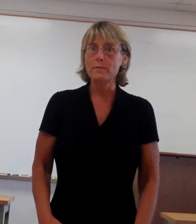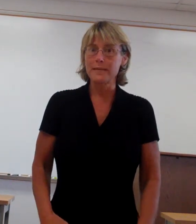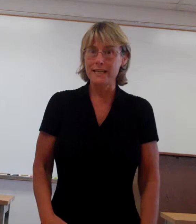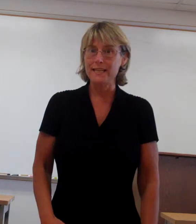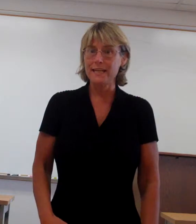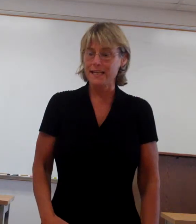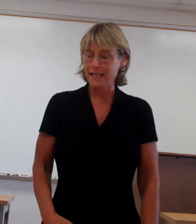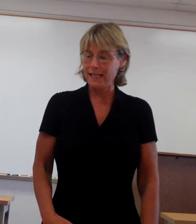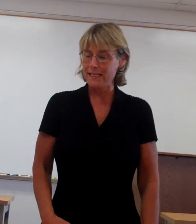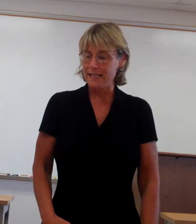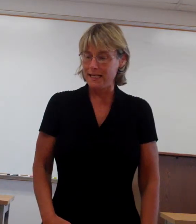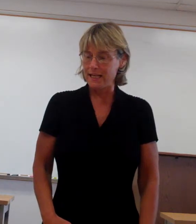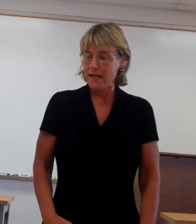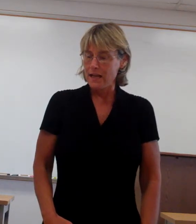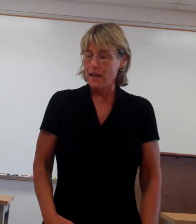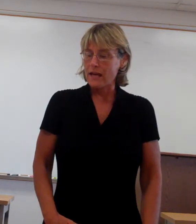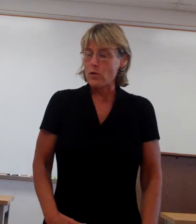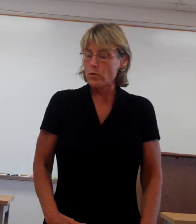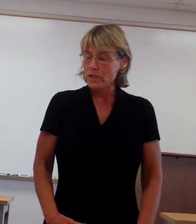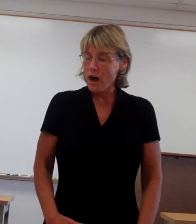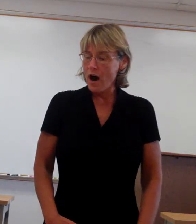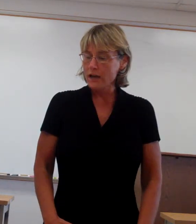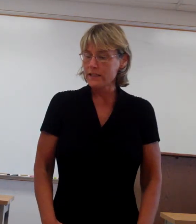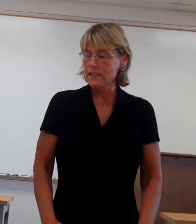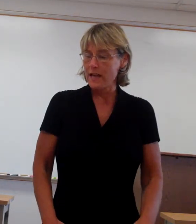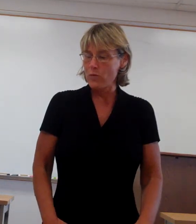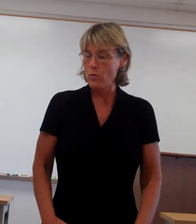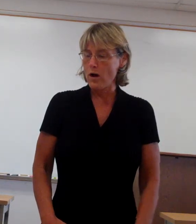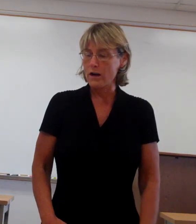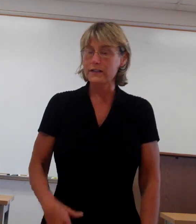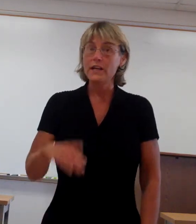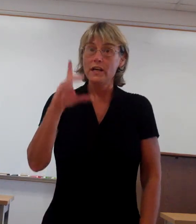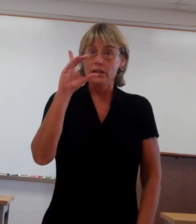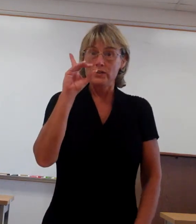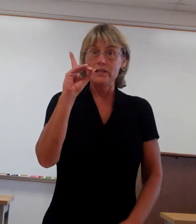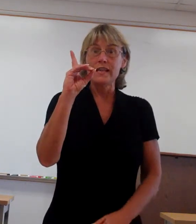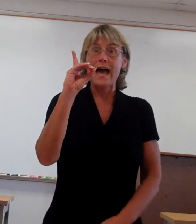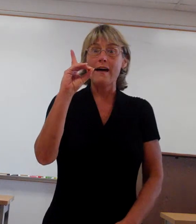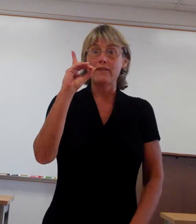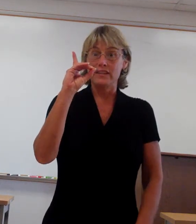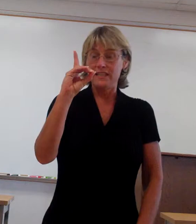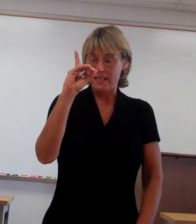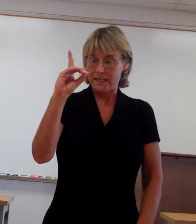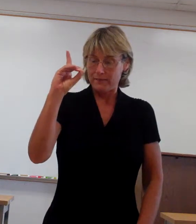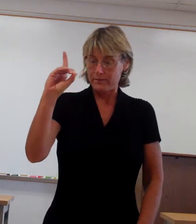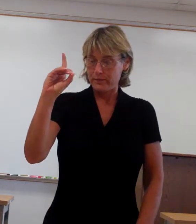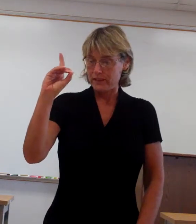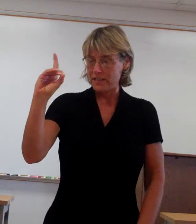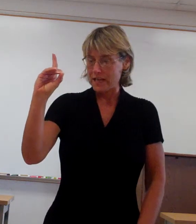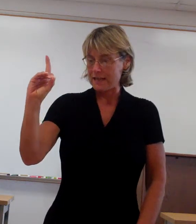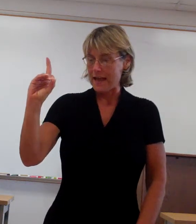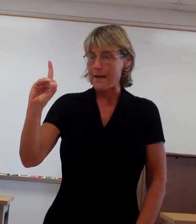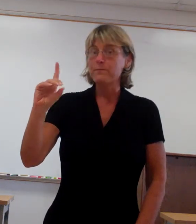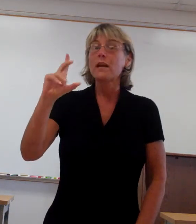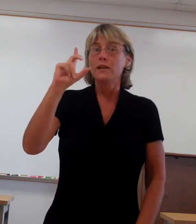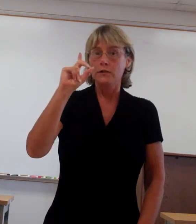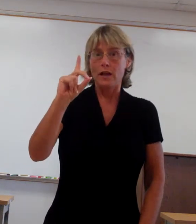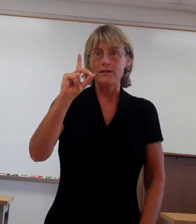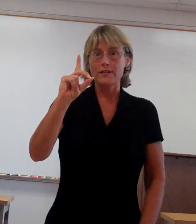verbs ending in ed, like talked and walked, you just have a D, just like that. You will also see